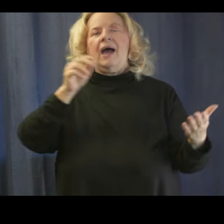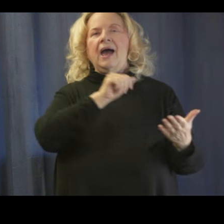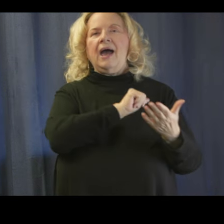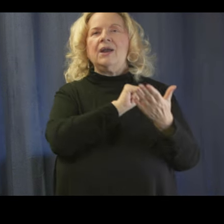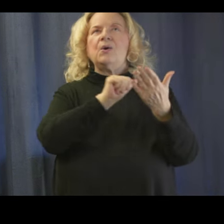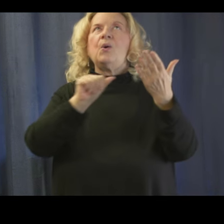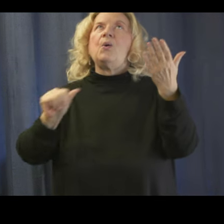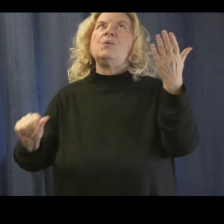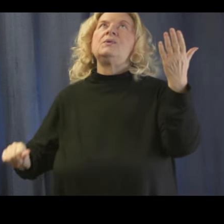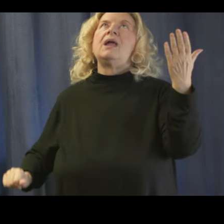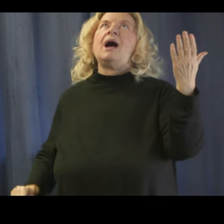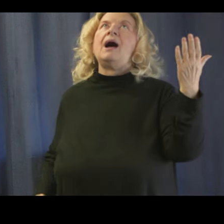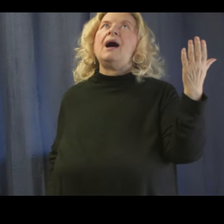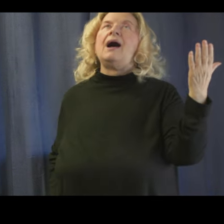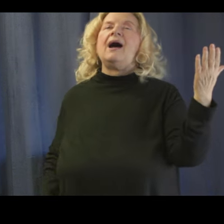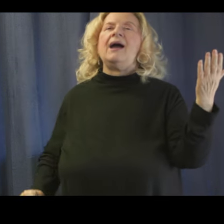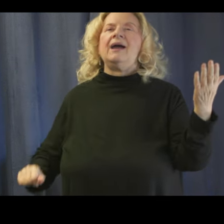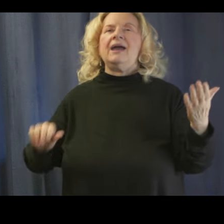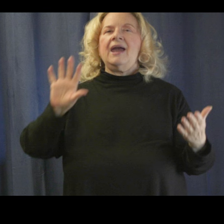Eloheinu,